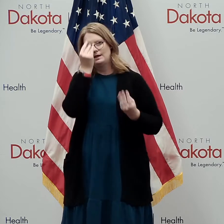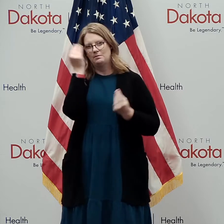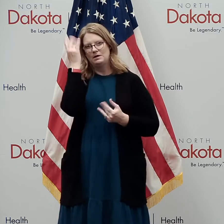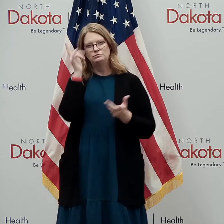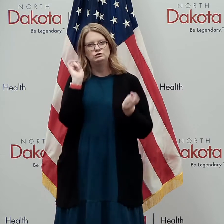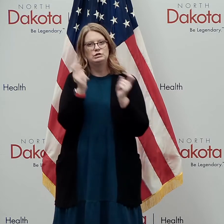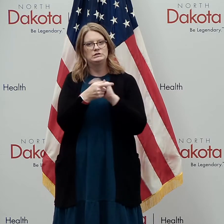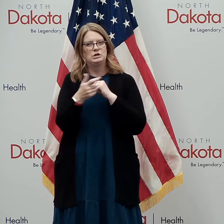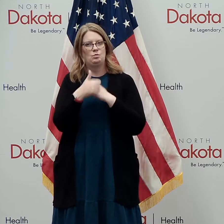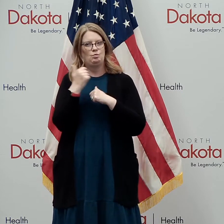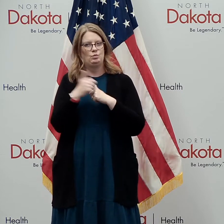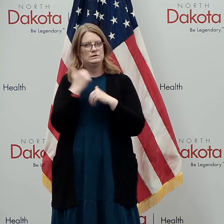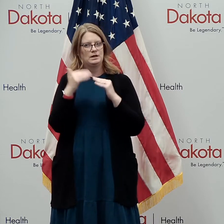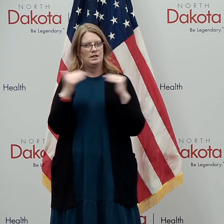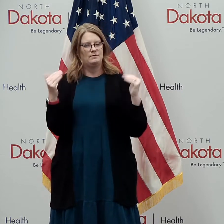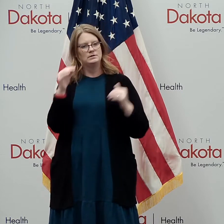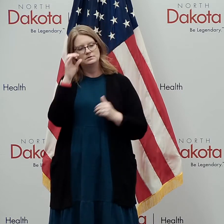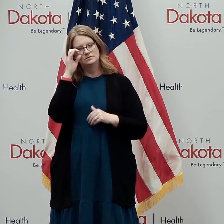risk levels.